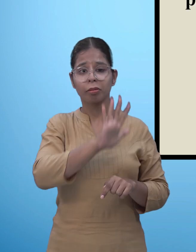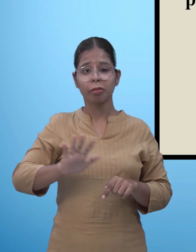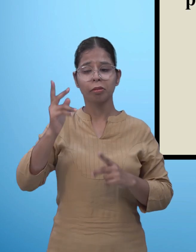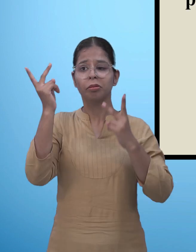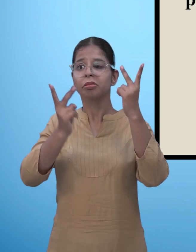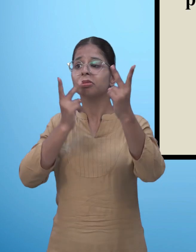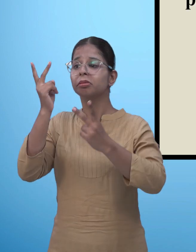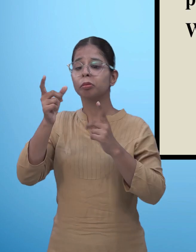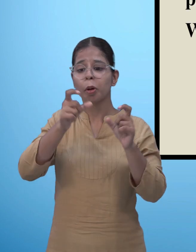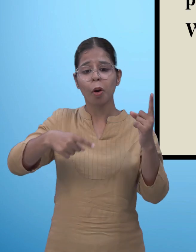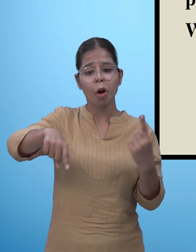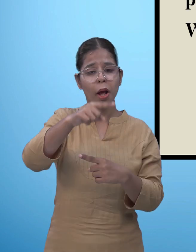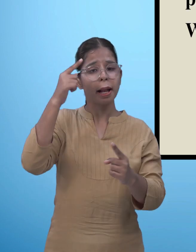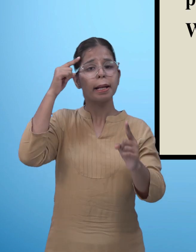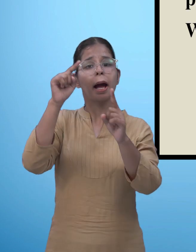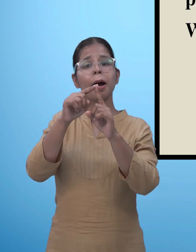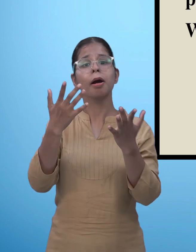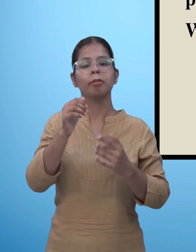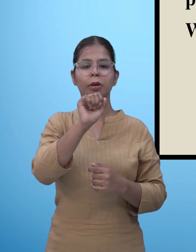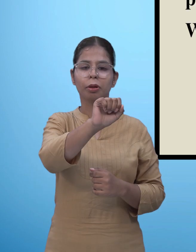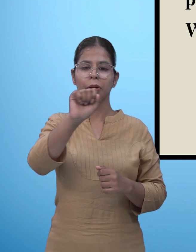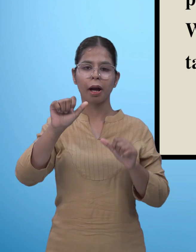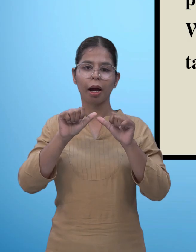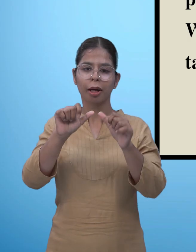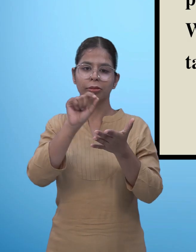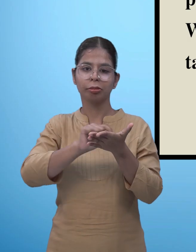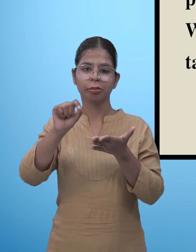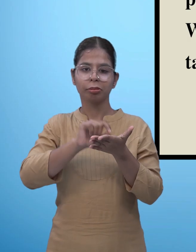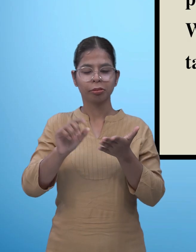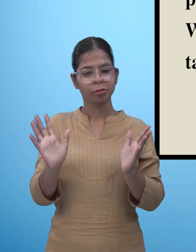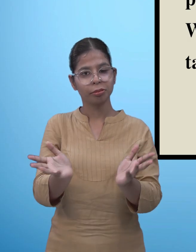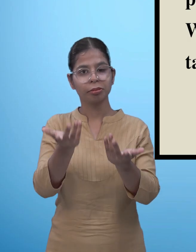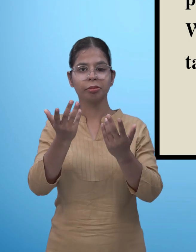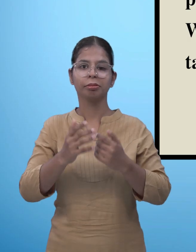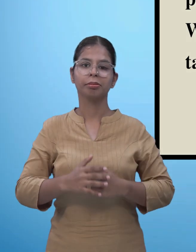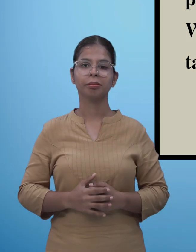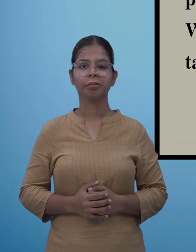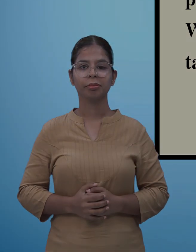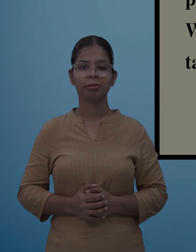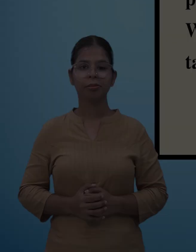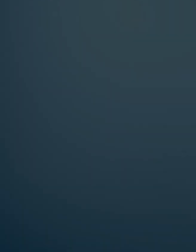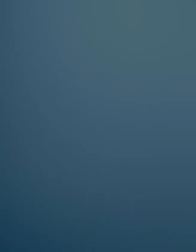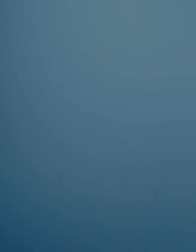in ancient times? What could be their motivations in undertaking such long journeys?